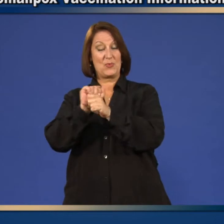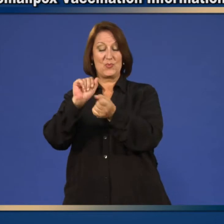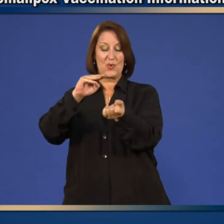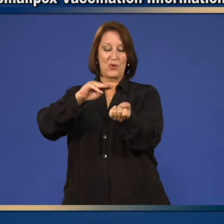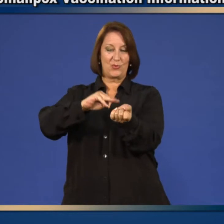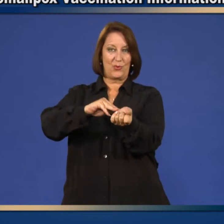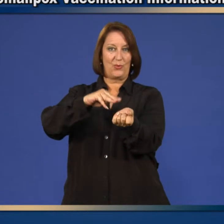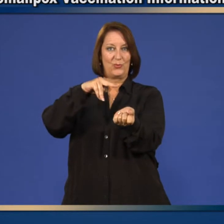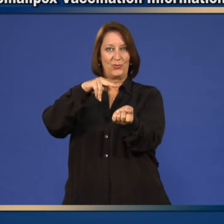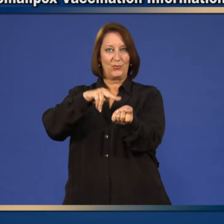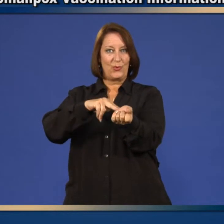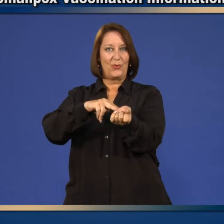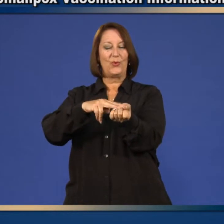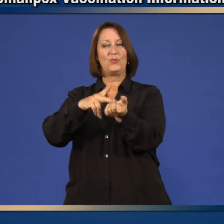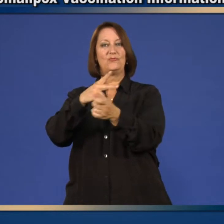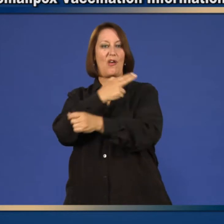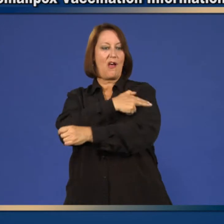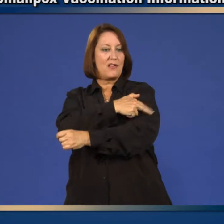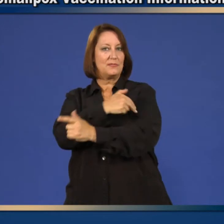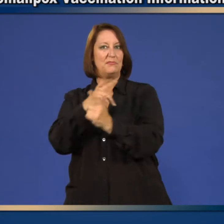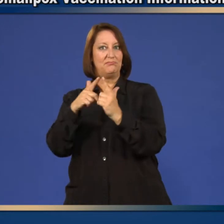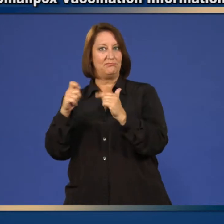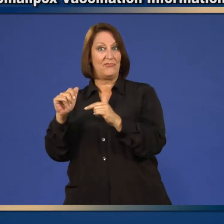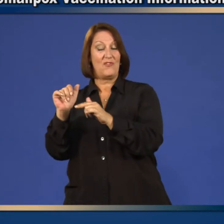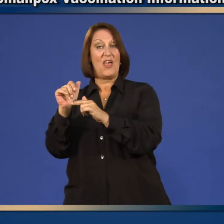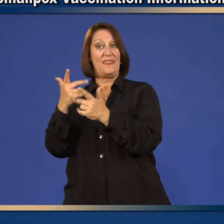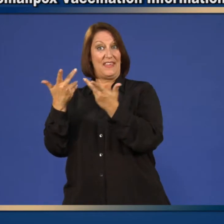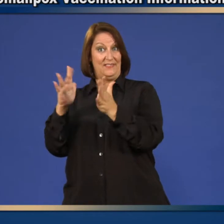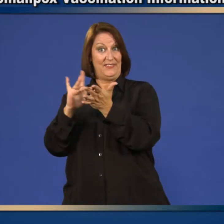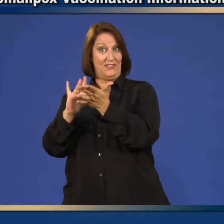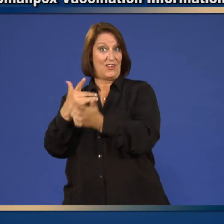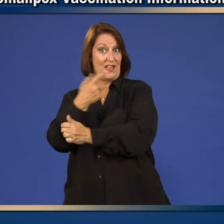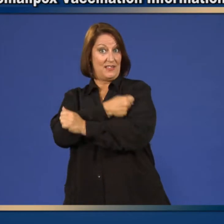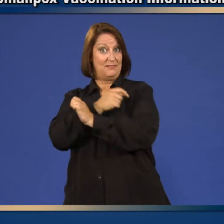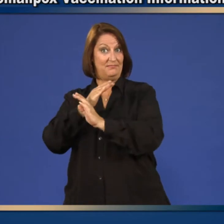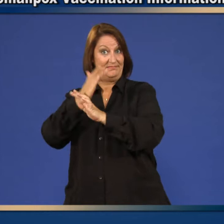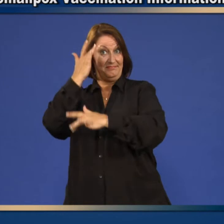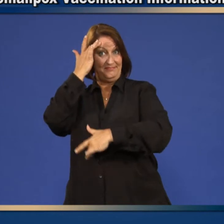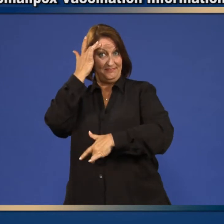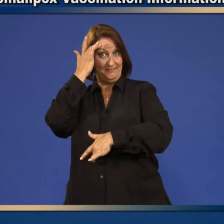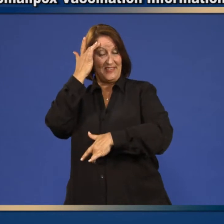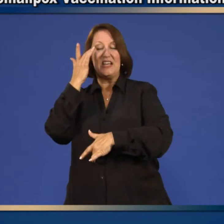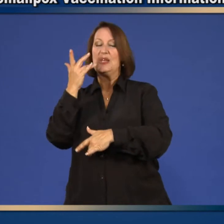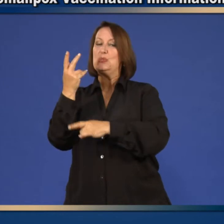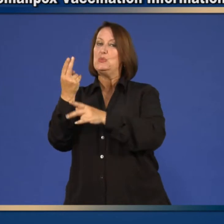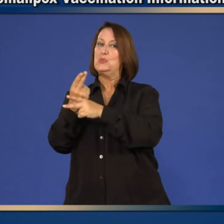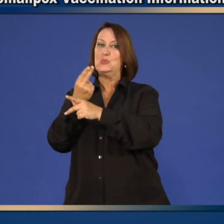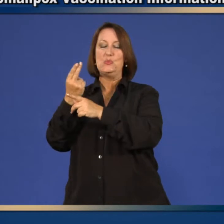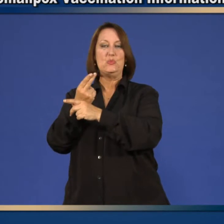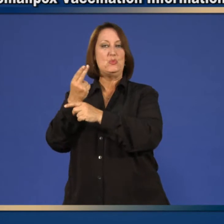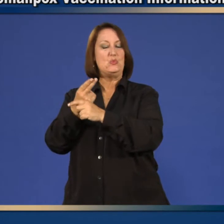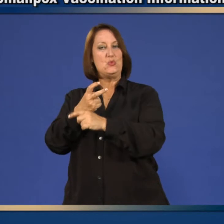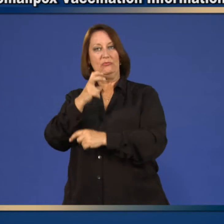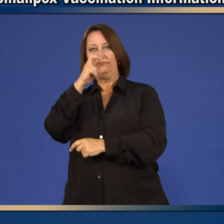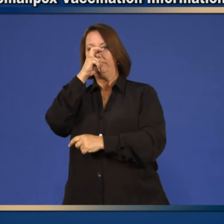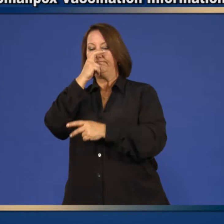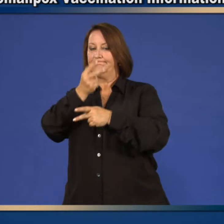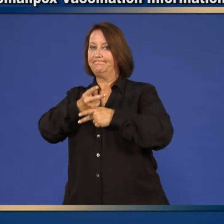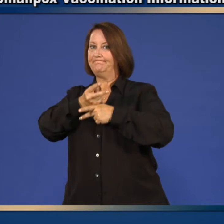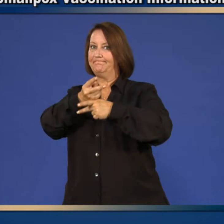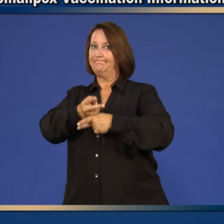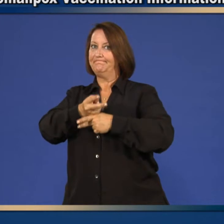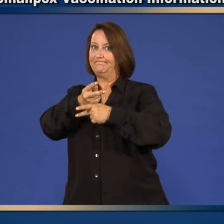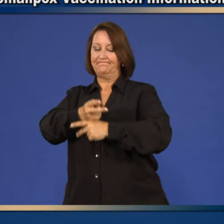Healthcare workers who have received smallpox vaccine are taking precautions to practice strict vaccination